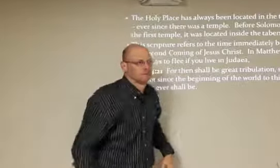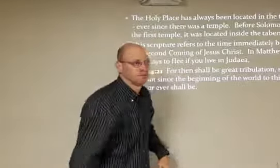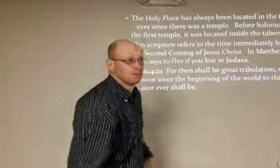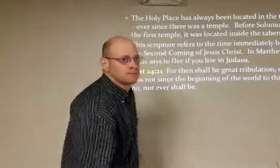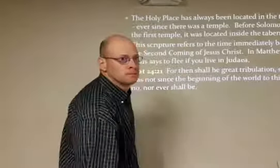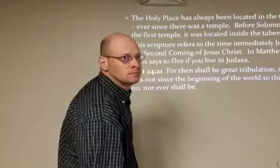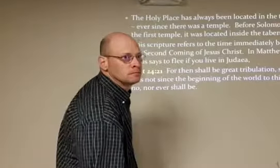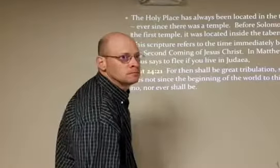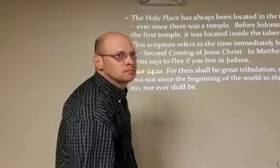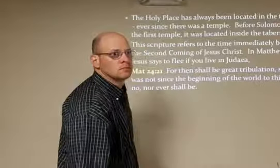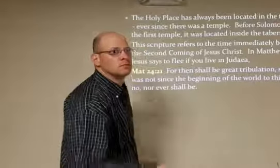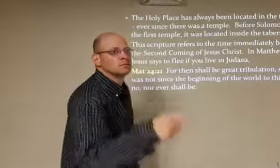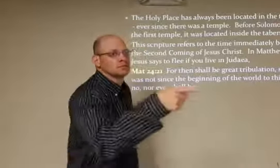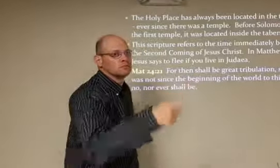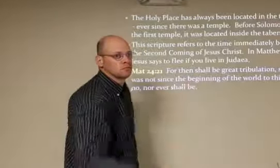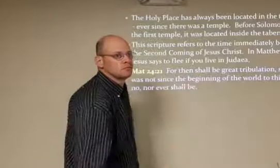When you're close to God, He's going to protect you.